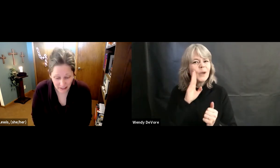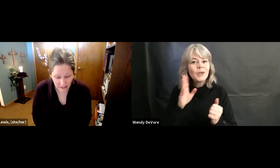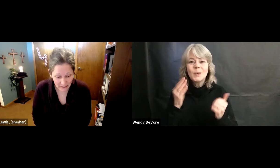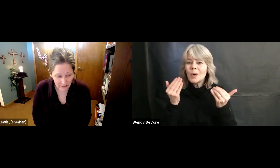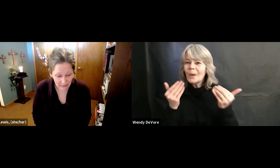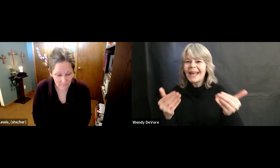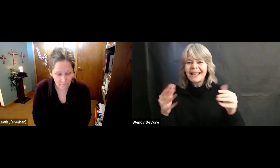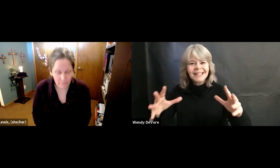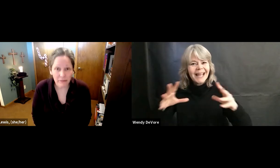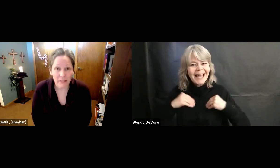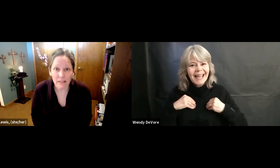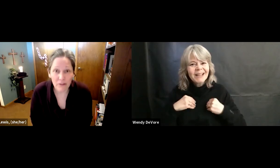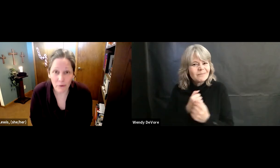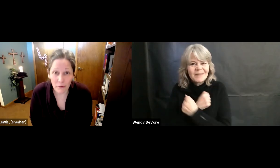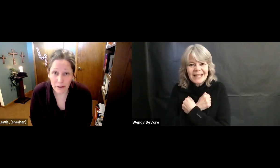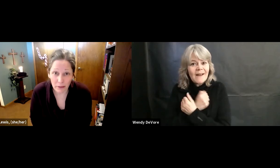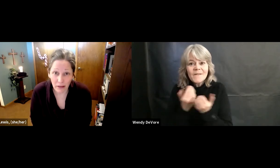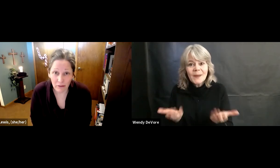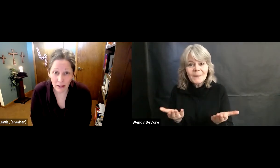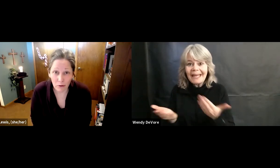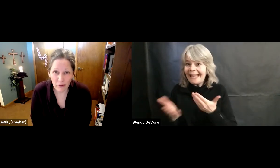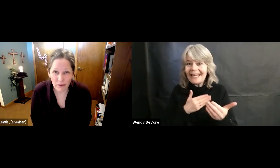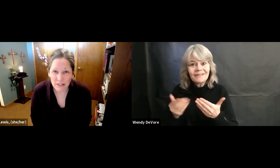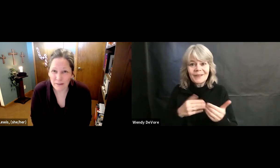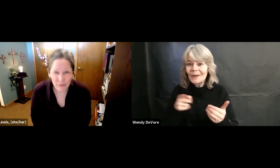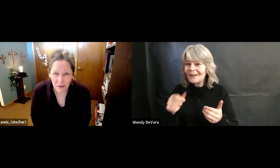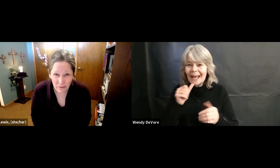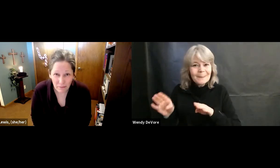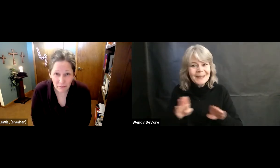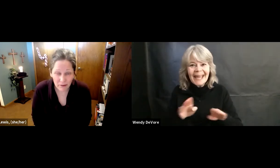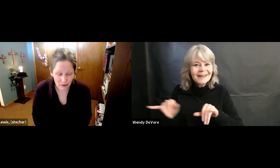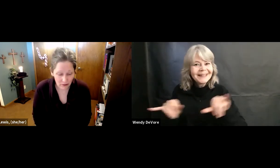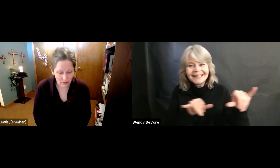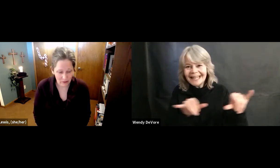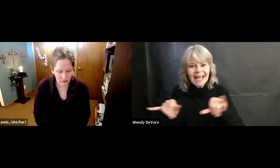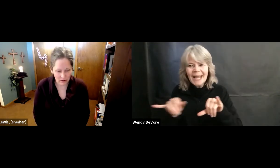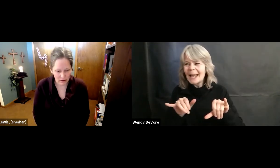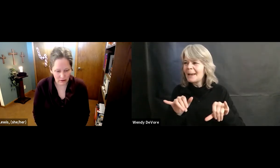person? Even though they don't behave like you, will you just love them?